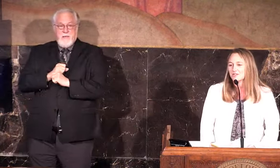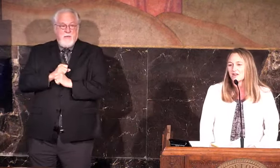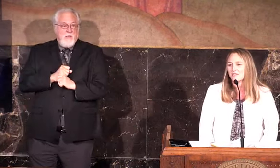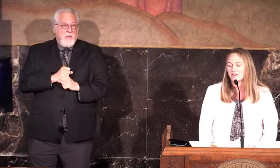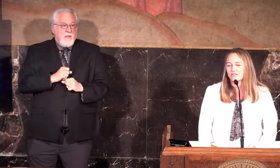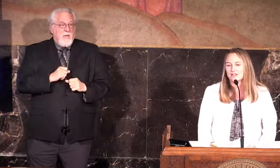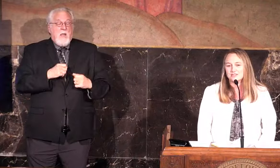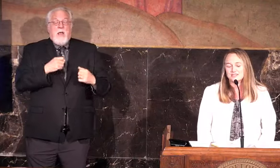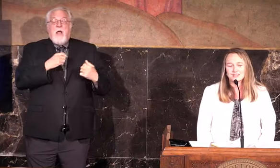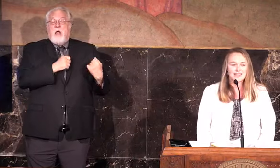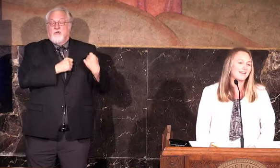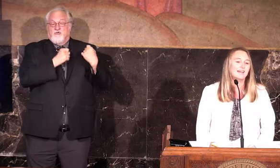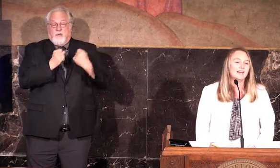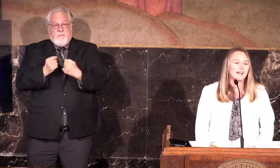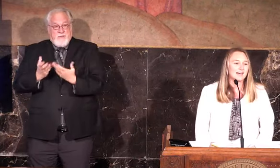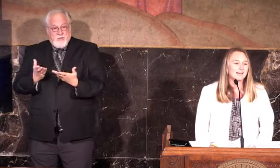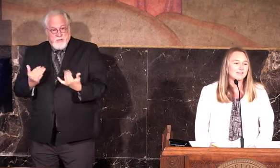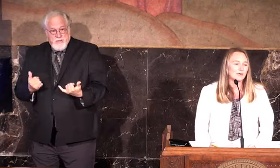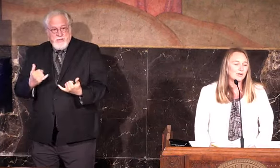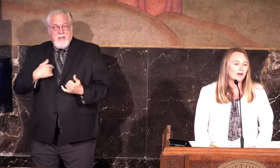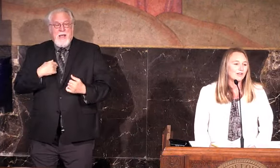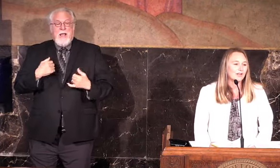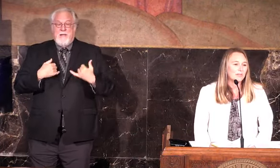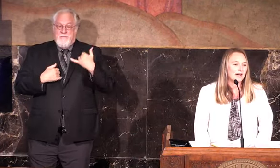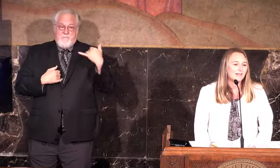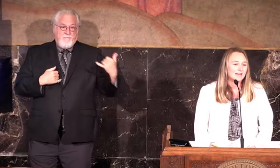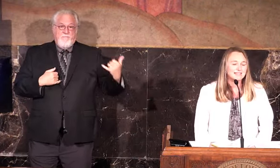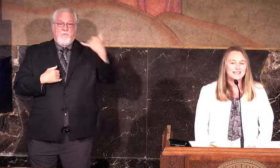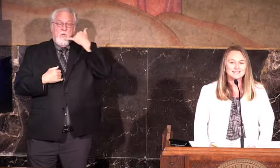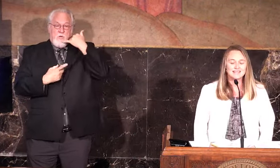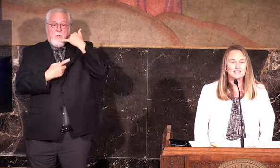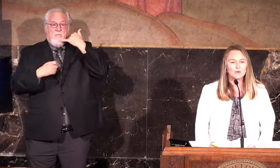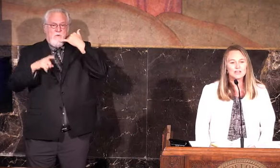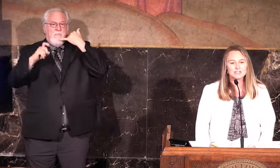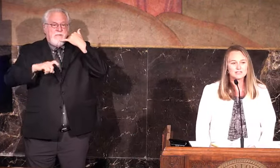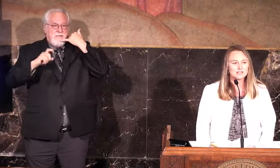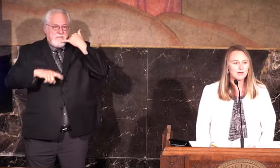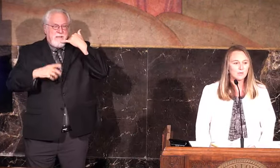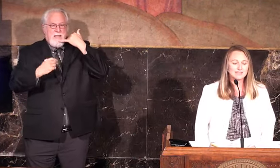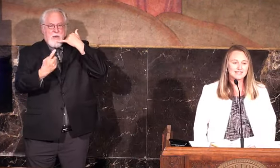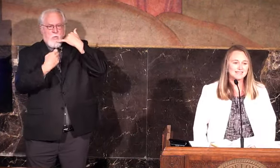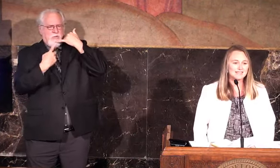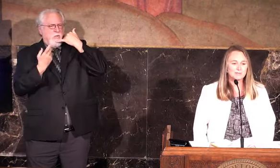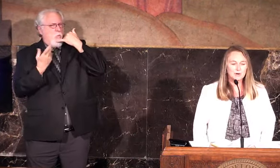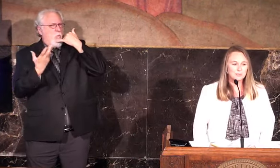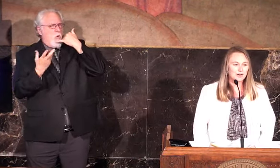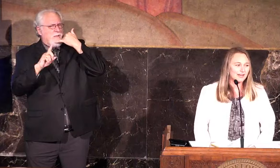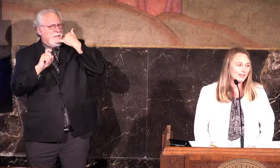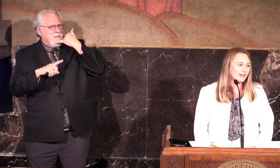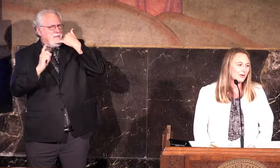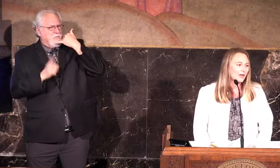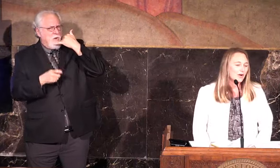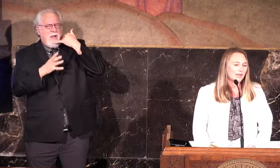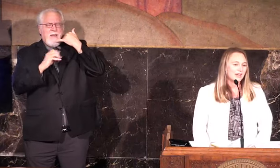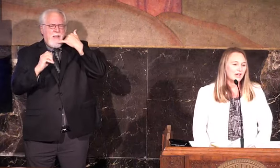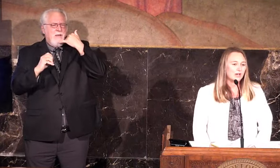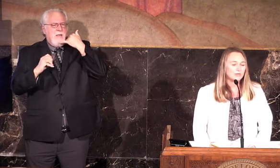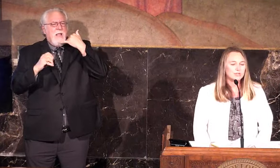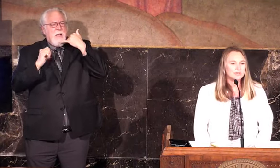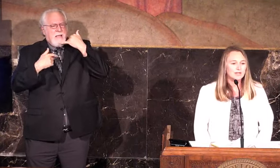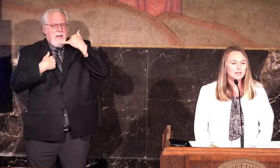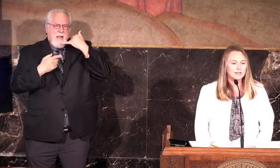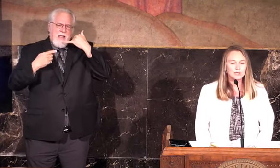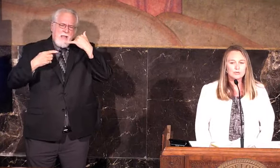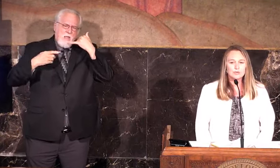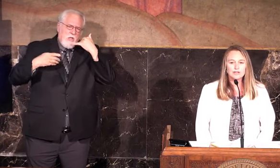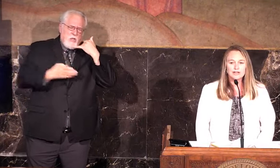on the drive over here today, I got a phone call about testing and questions about what testing is appropriate, you know? Can I go